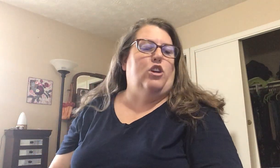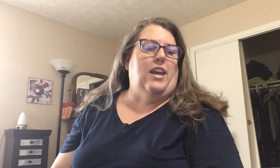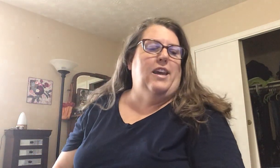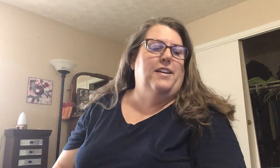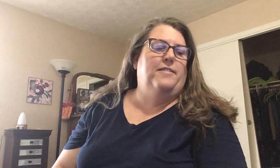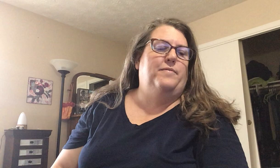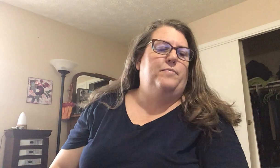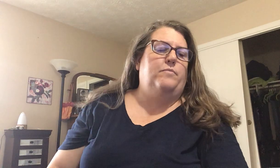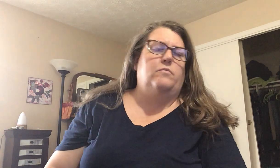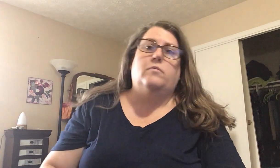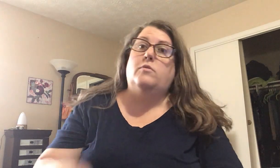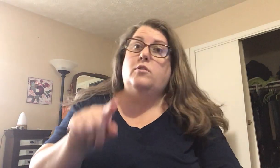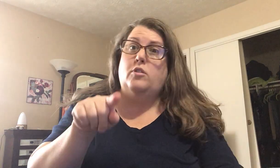3.